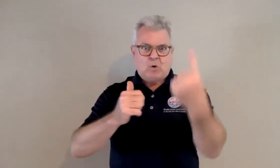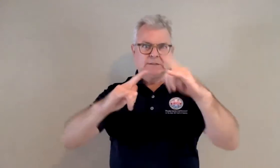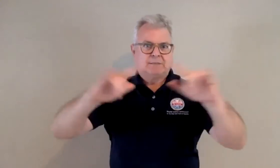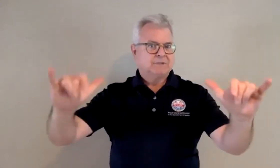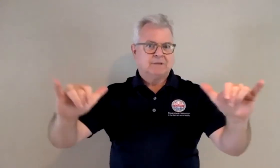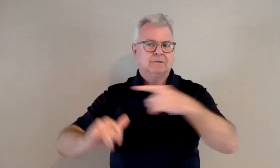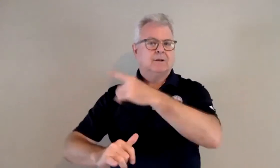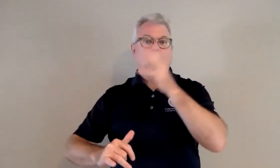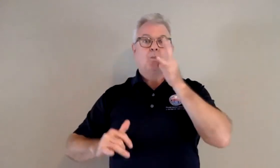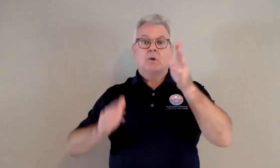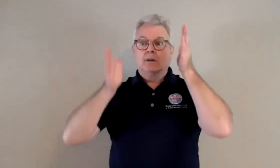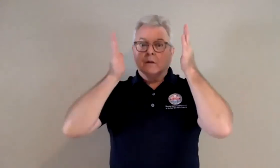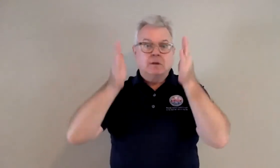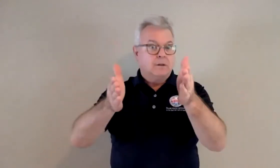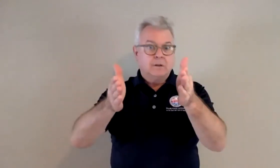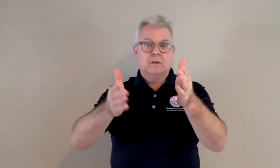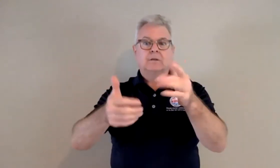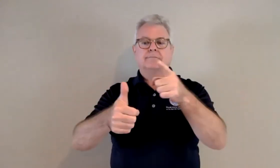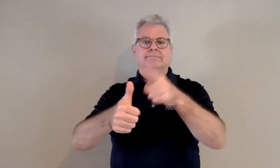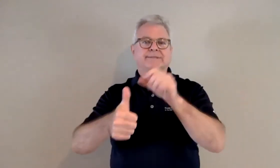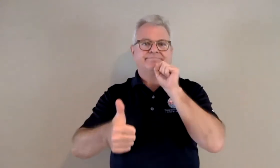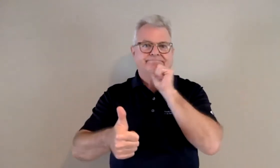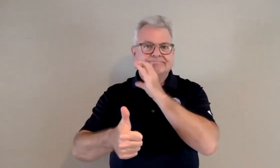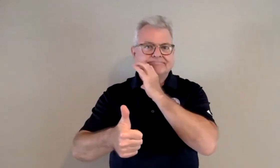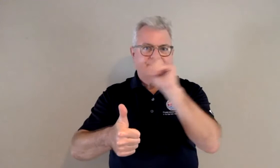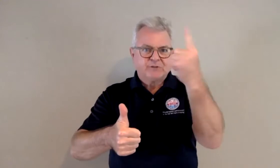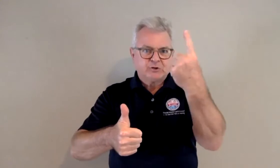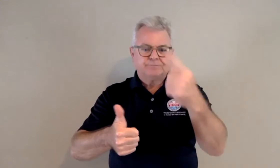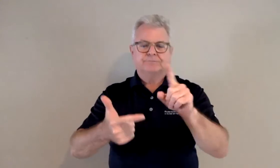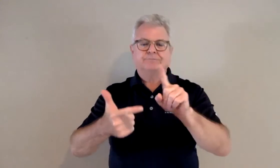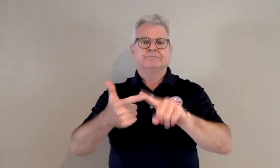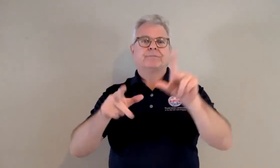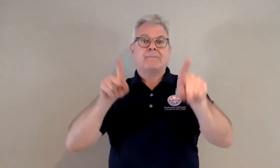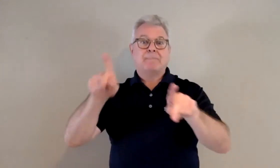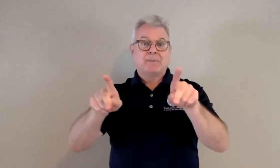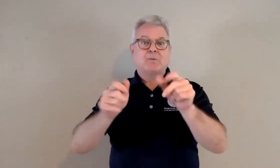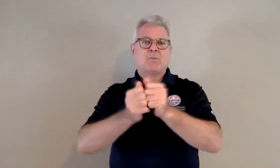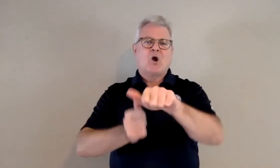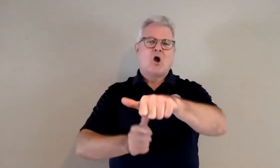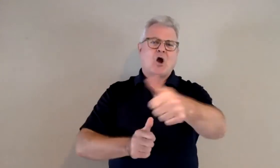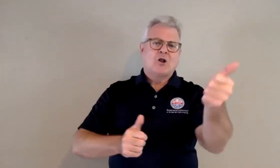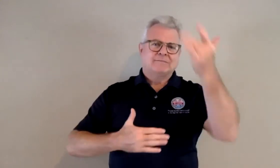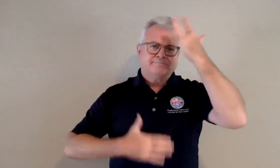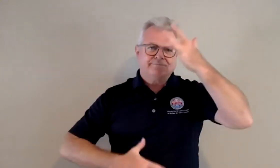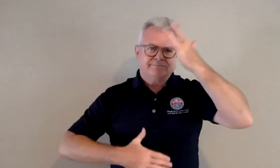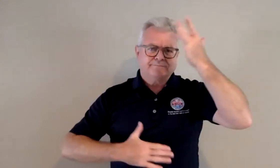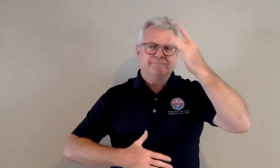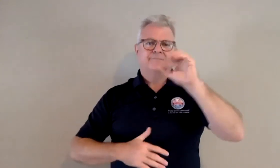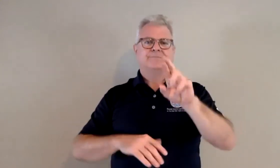they can't get everyone assistance at the same time, they focus first on senior citizens, people who